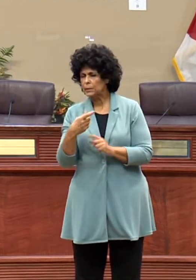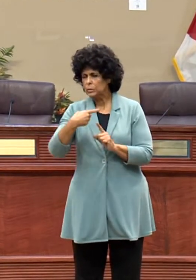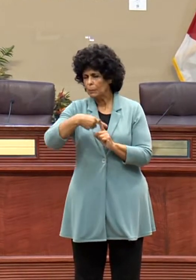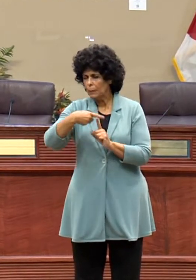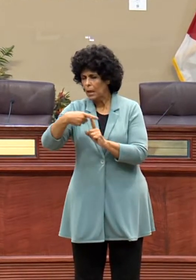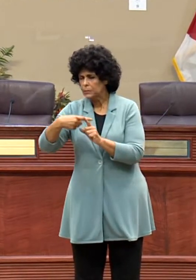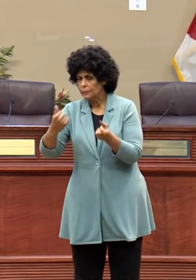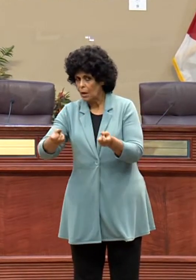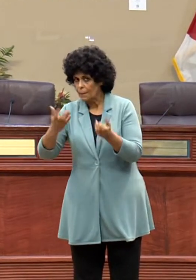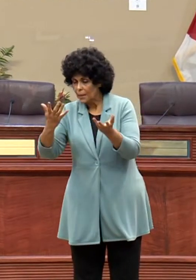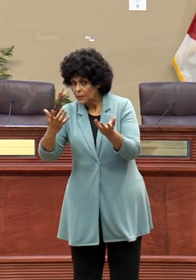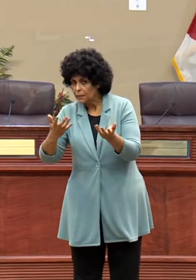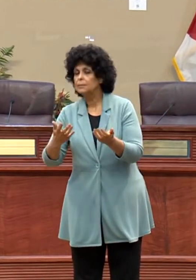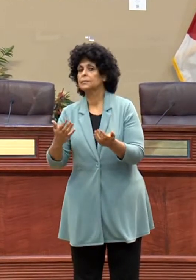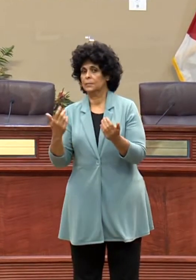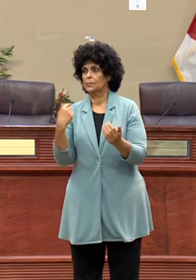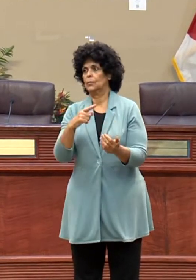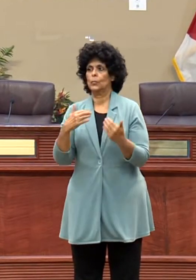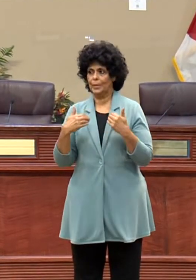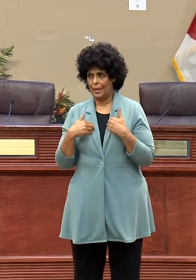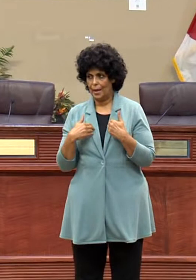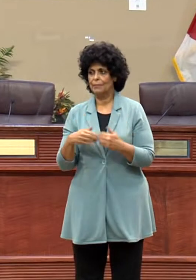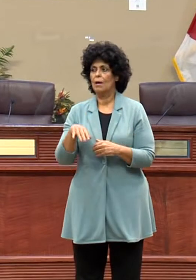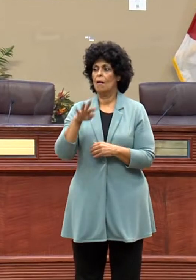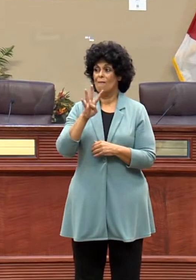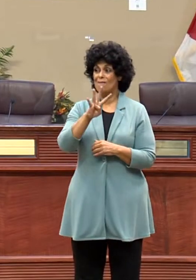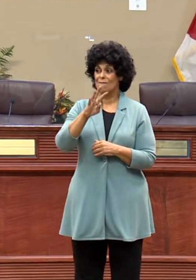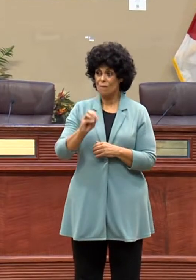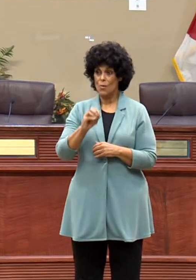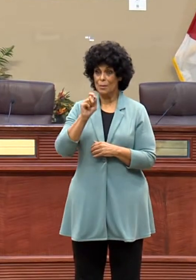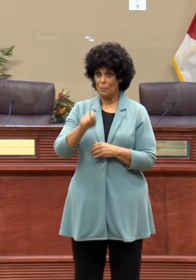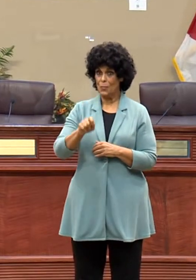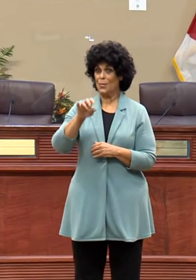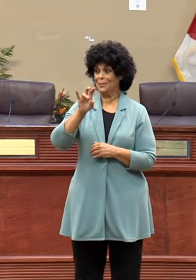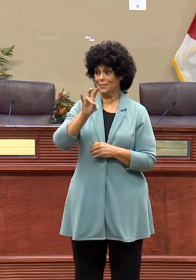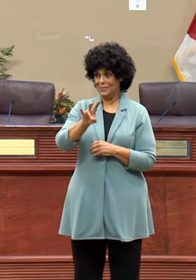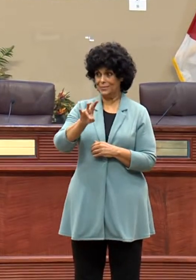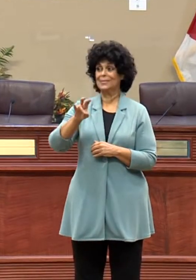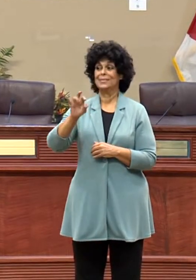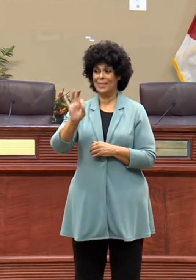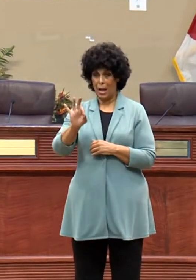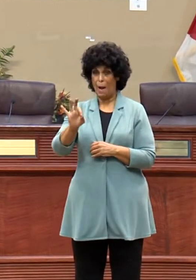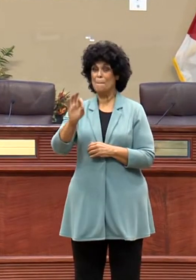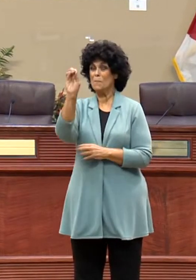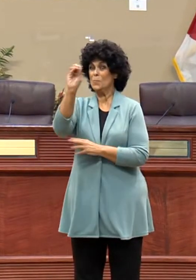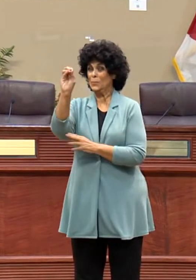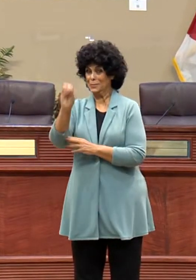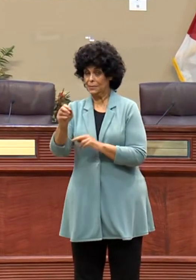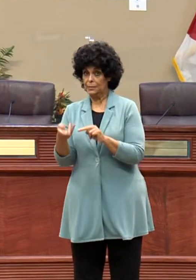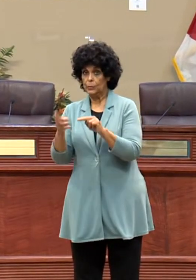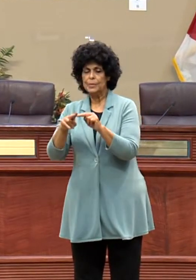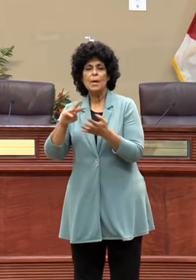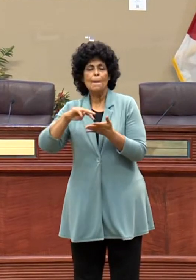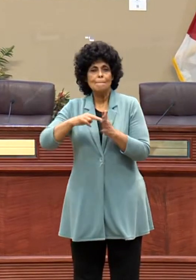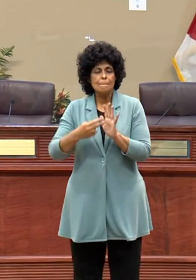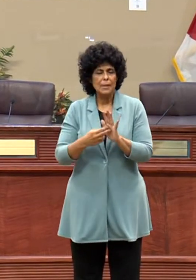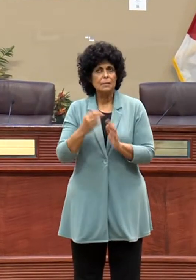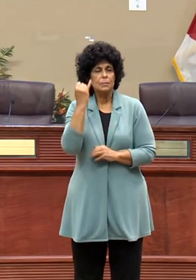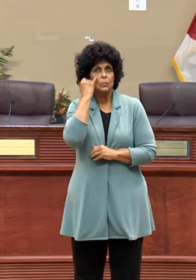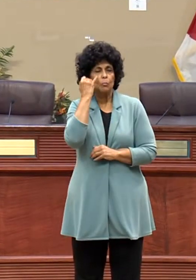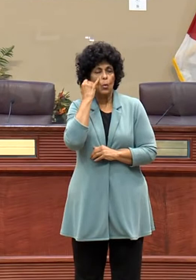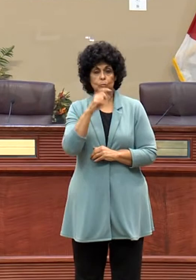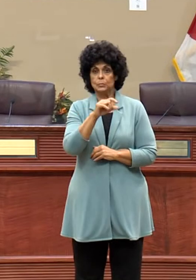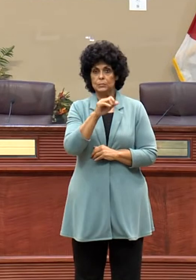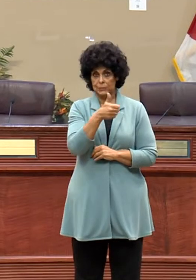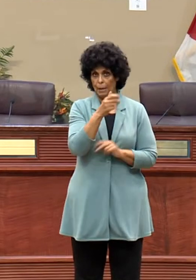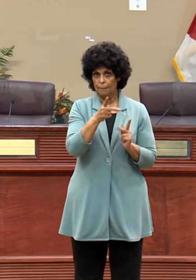40.79%. I know Ms. Shue would get into that. That means that 4 out of 10